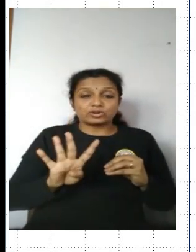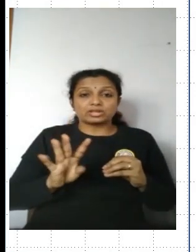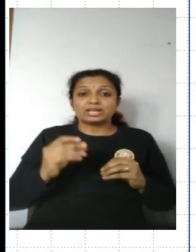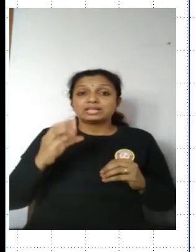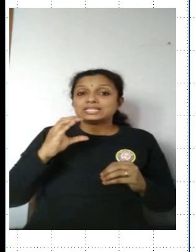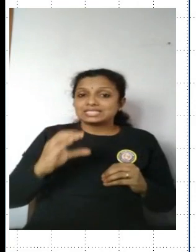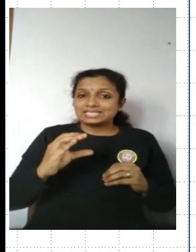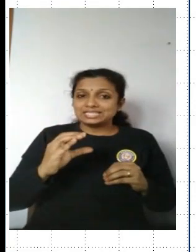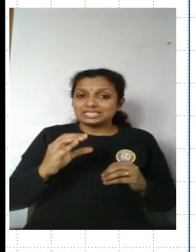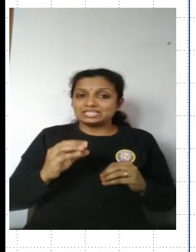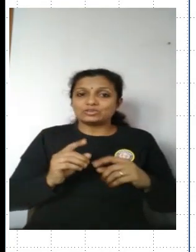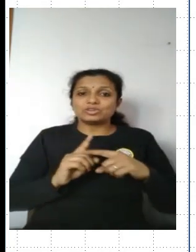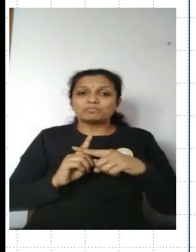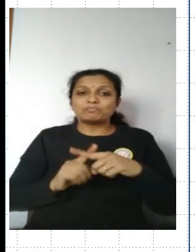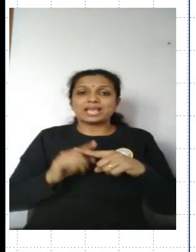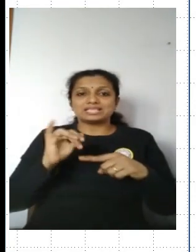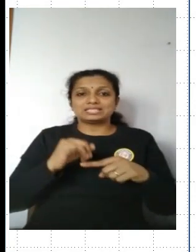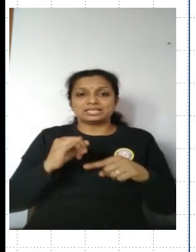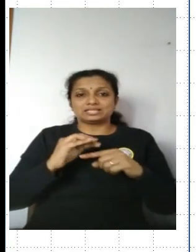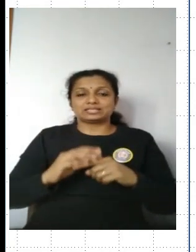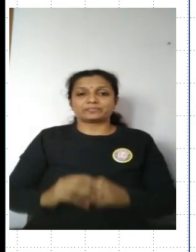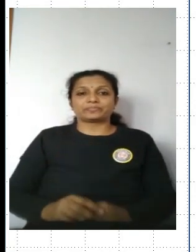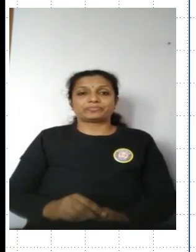to plus 6.